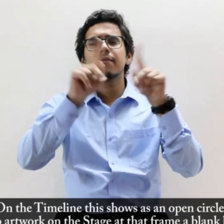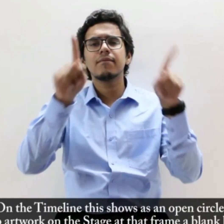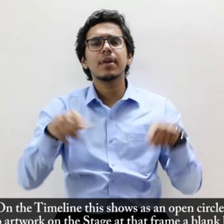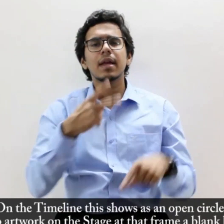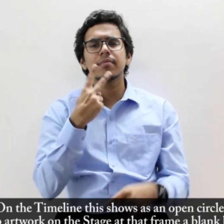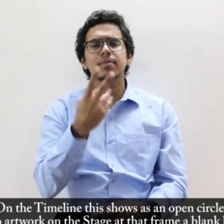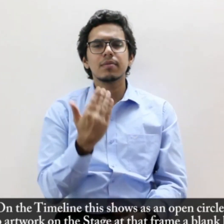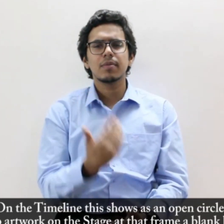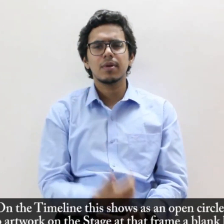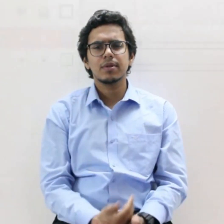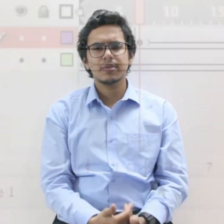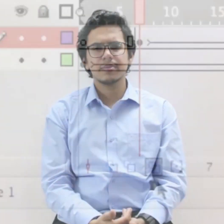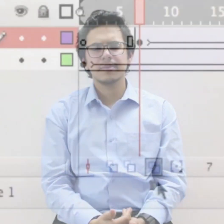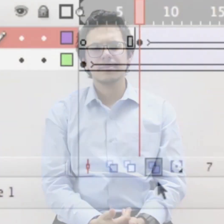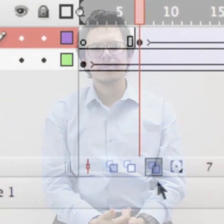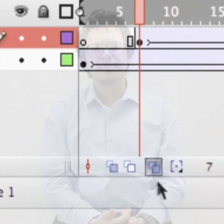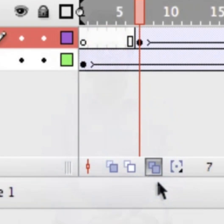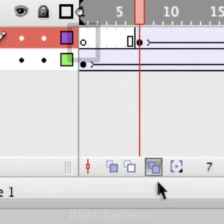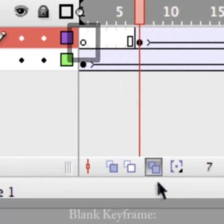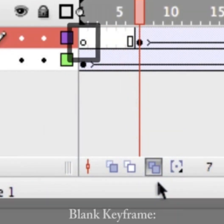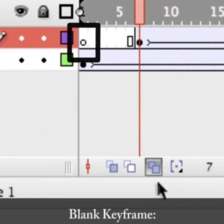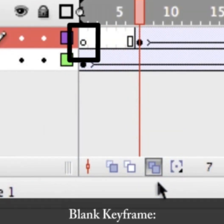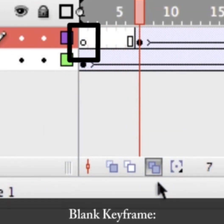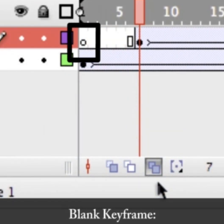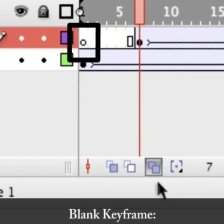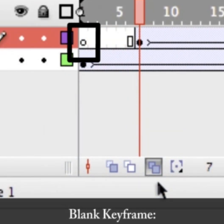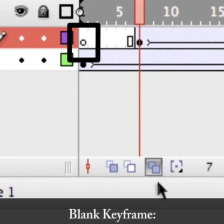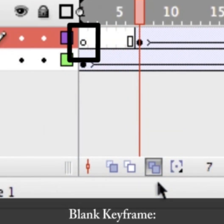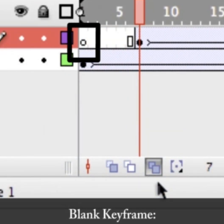seen. Blank keyframe.